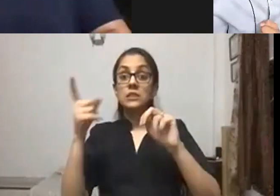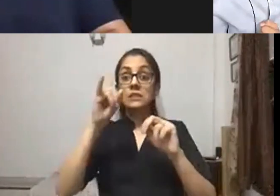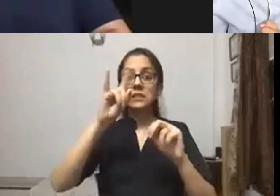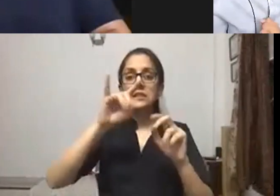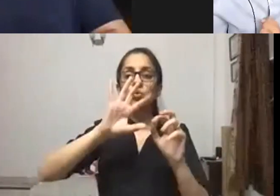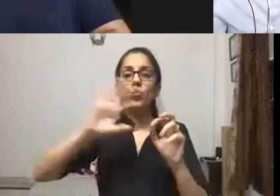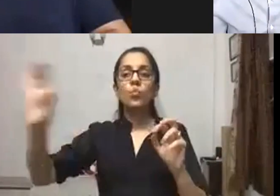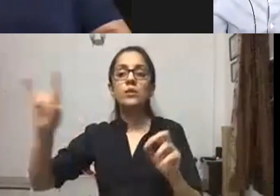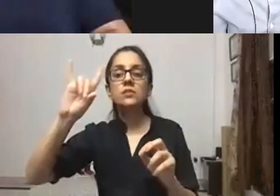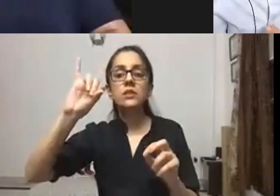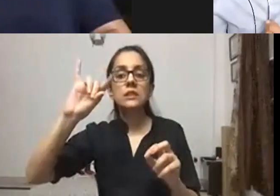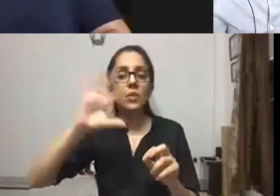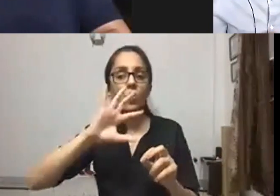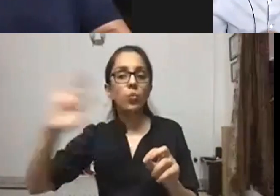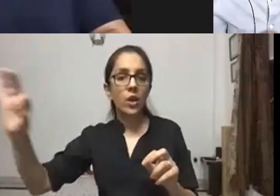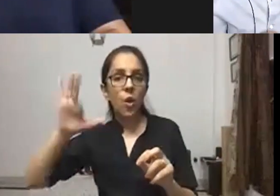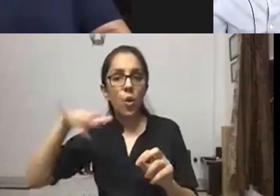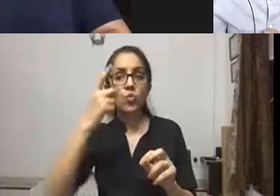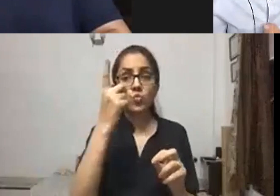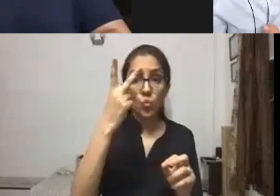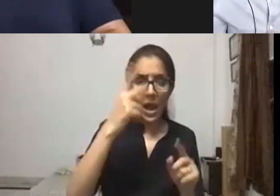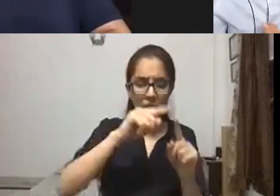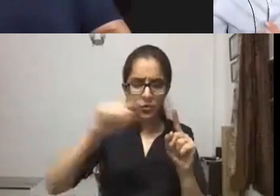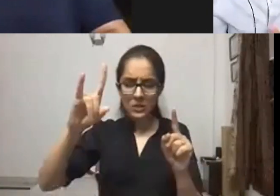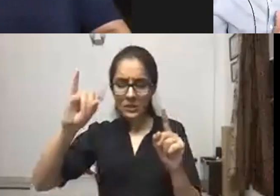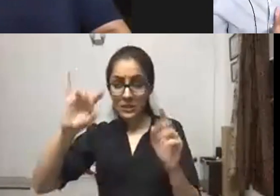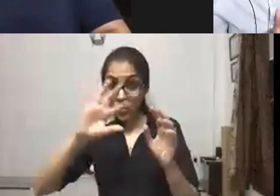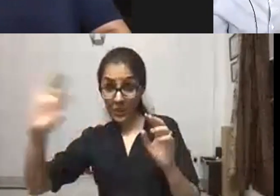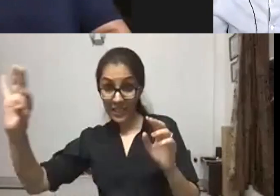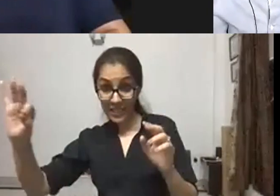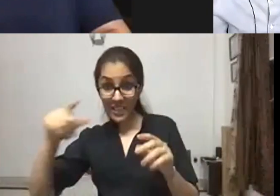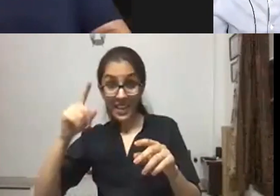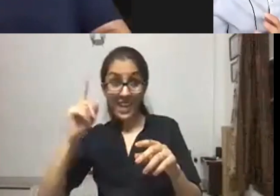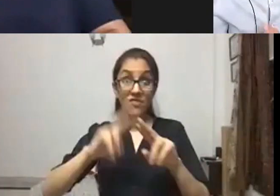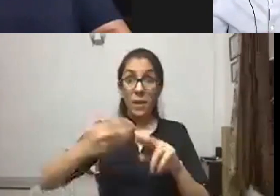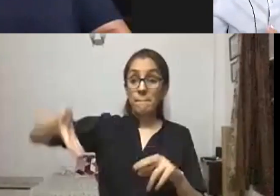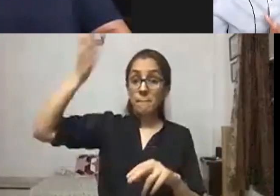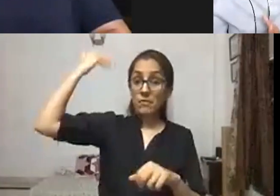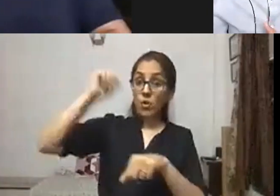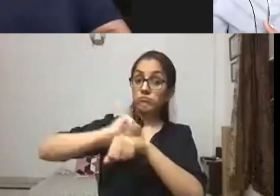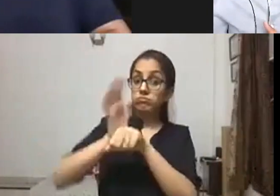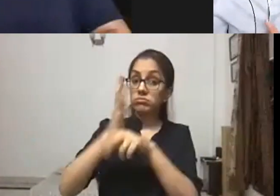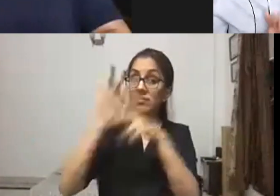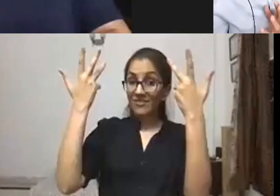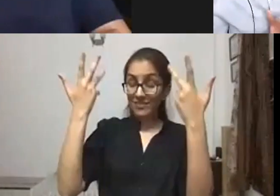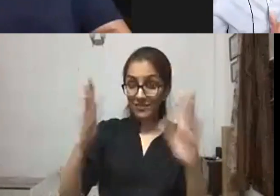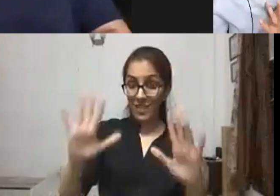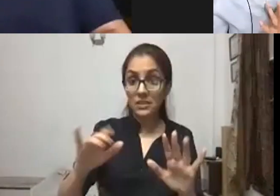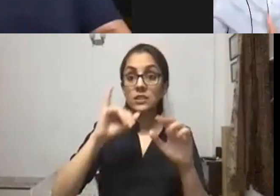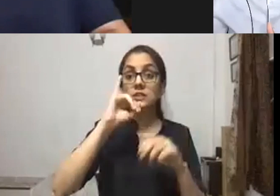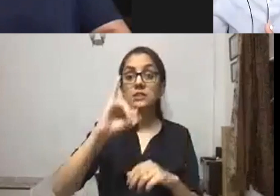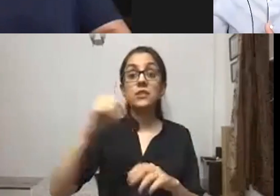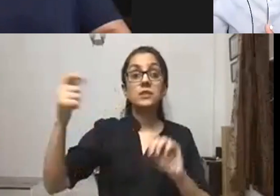weeks, and someone who has got corona infection in the past should take a vaccine after